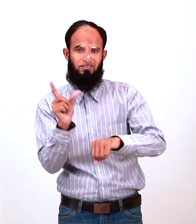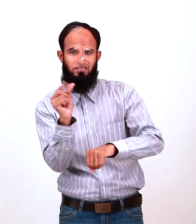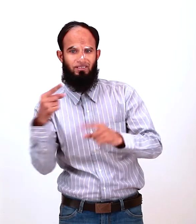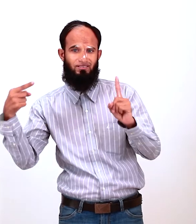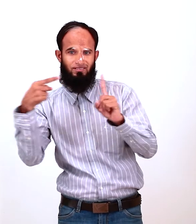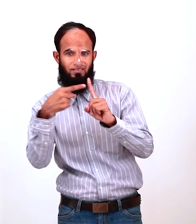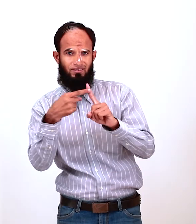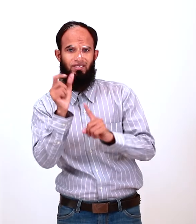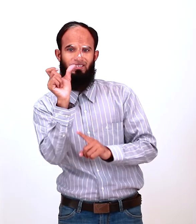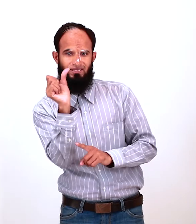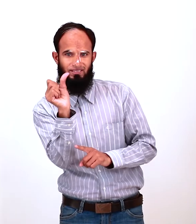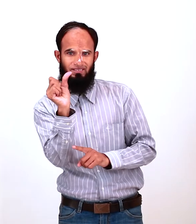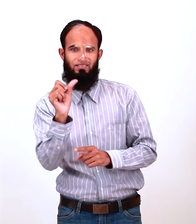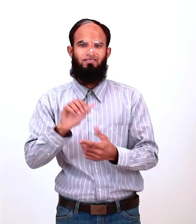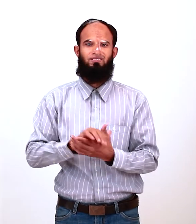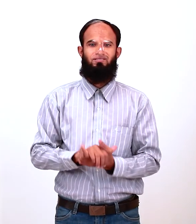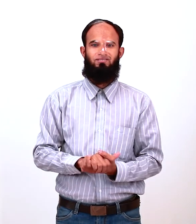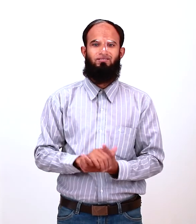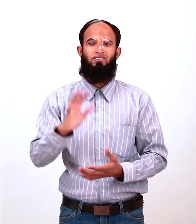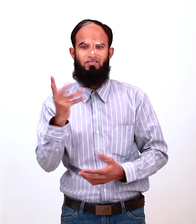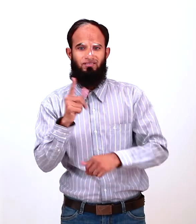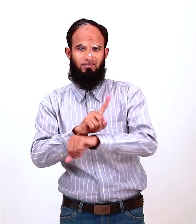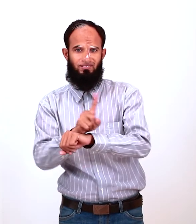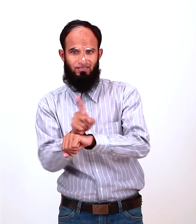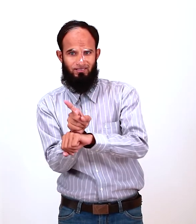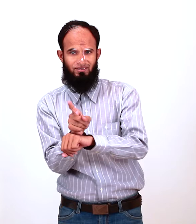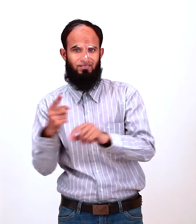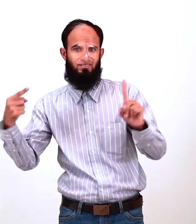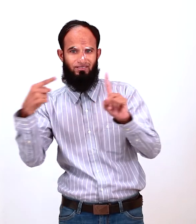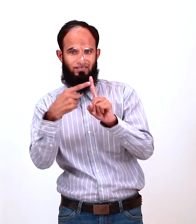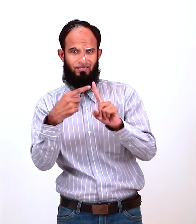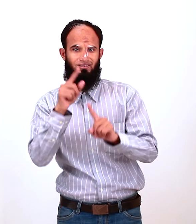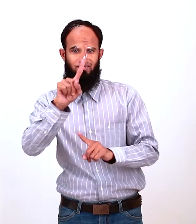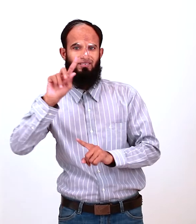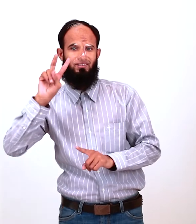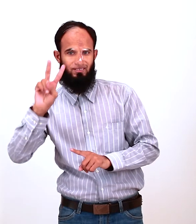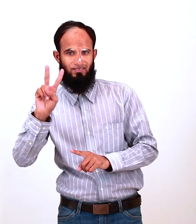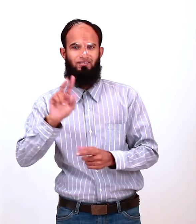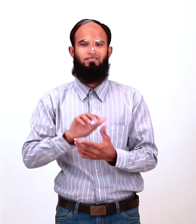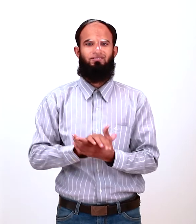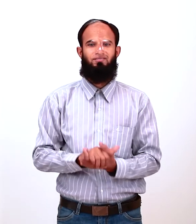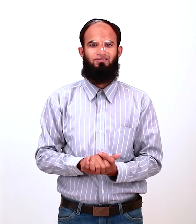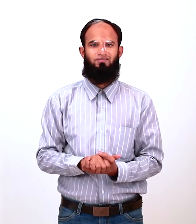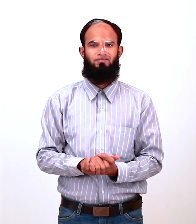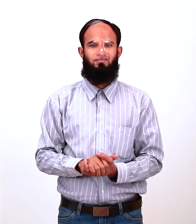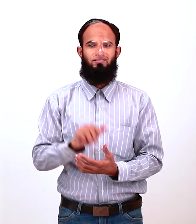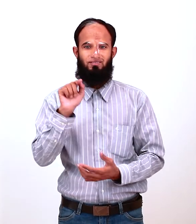The hour hand is pointed at 6, and the minute hand is pointed at 12. So the time